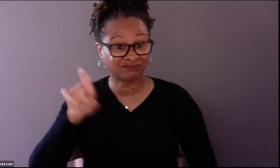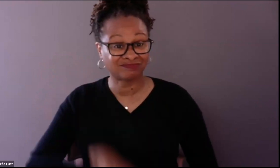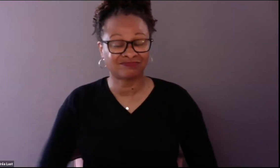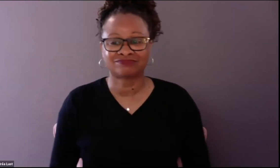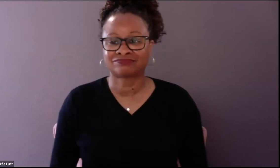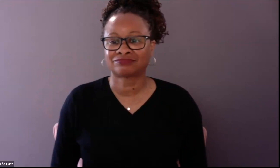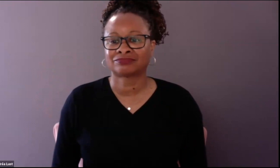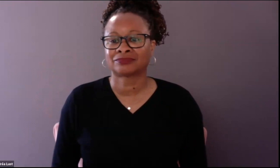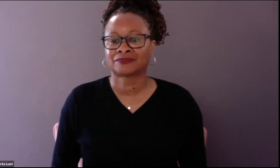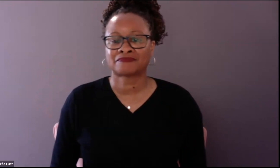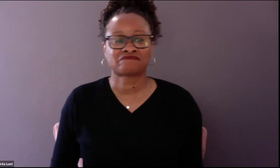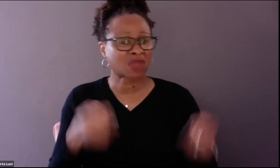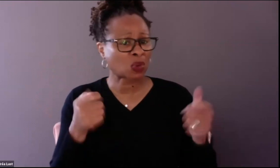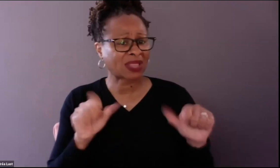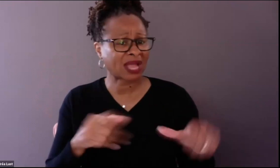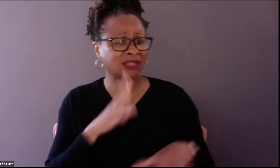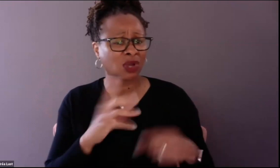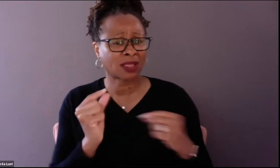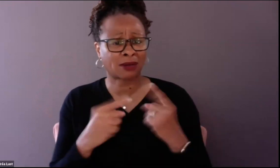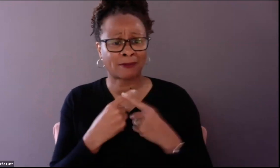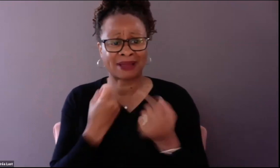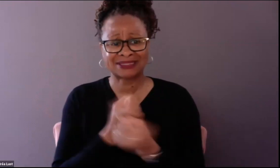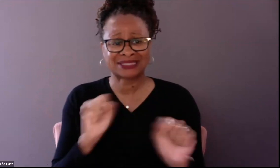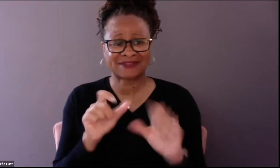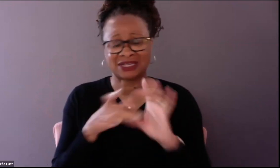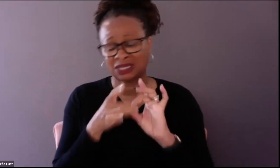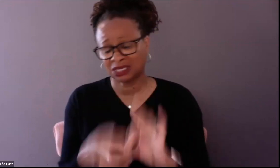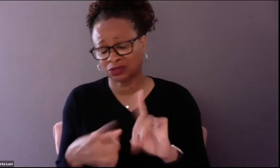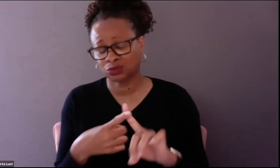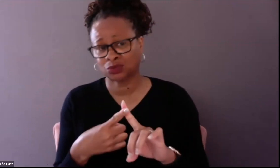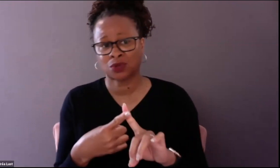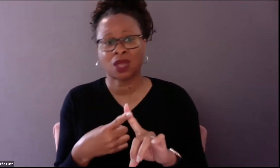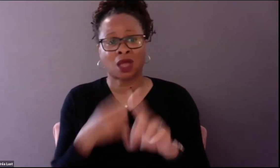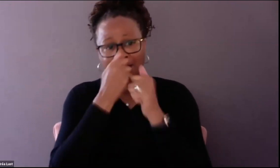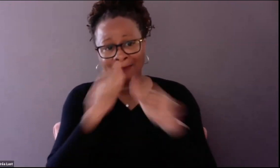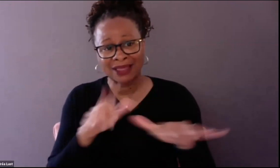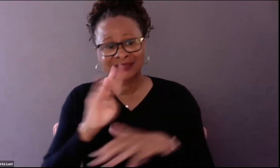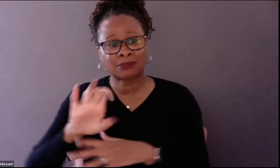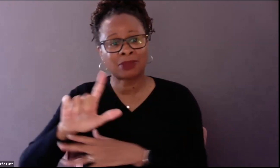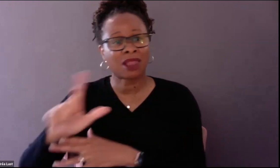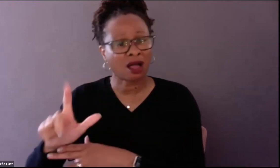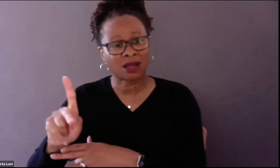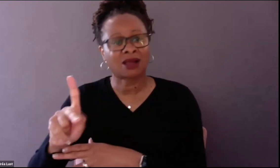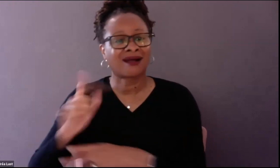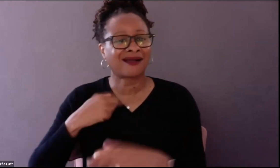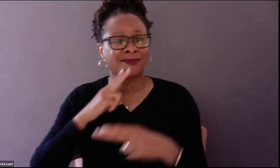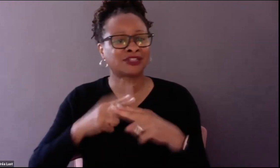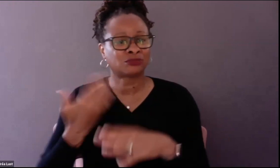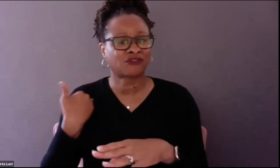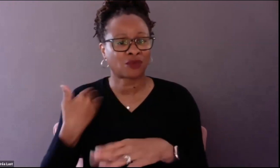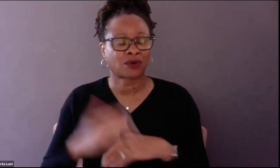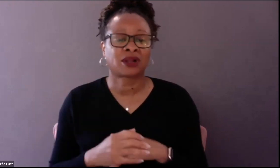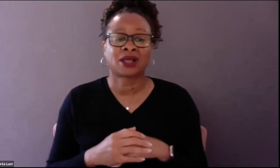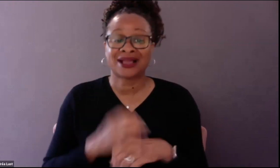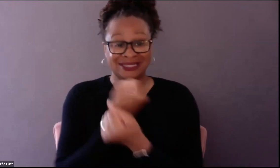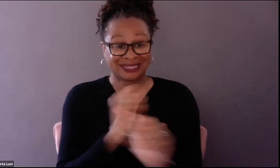I can quickly talk a little bit about safety in the context of the Bless the Block that I mentioned. I think safety was